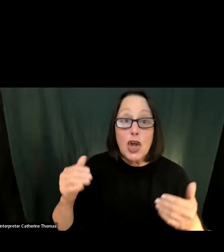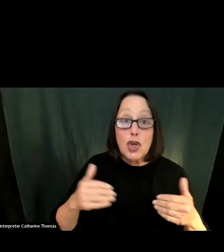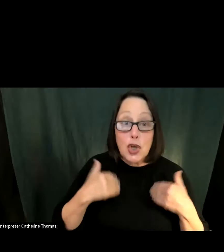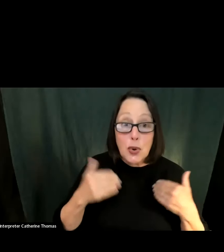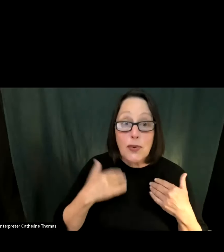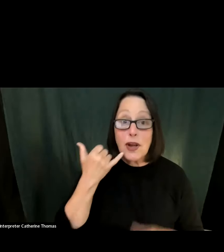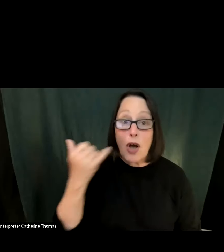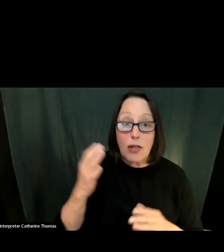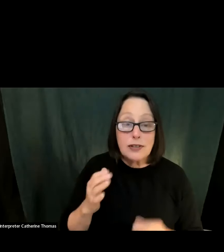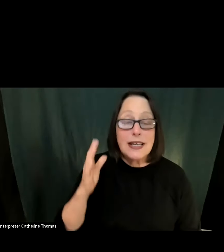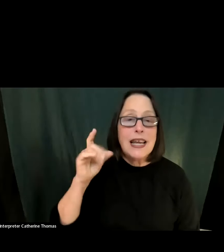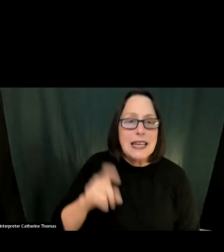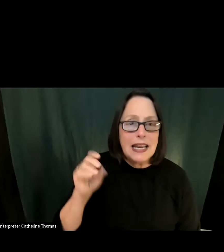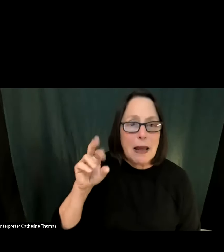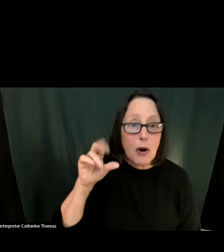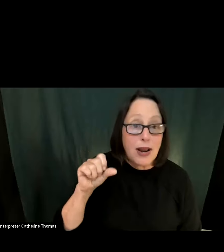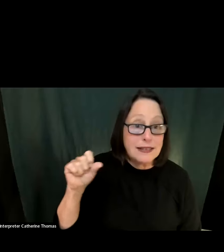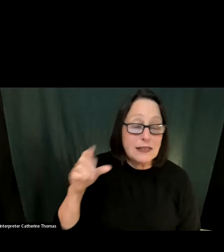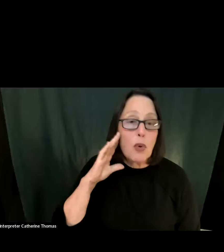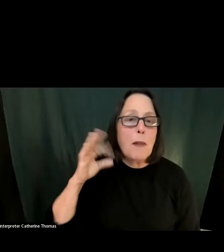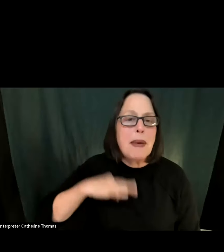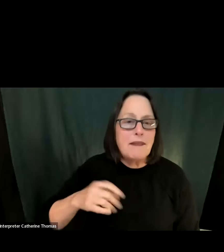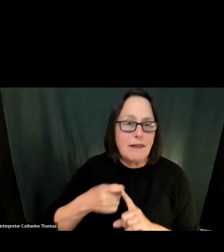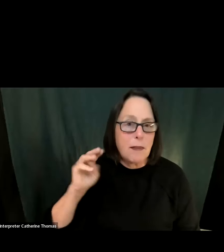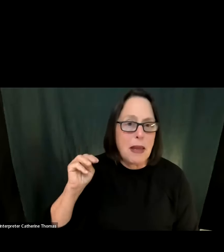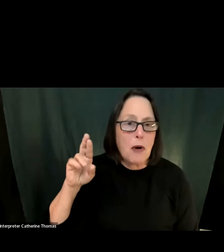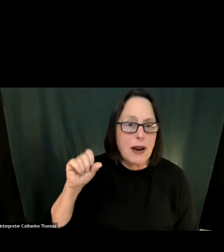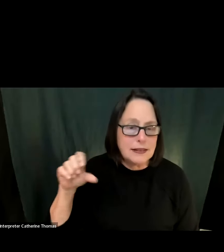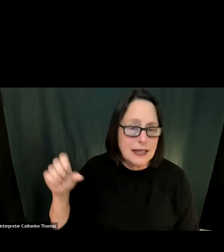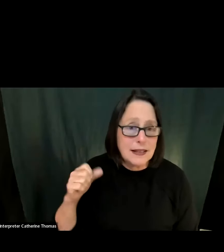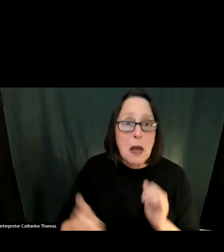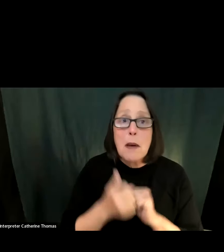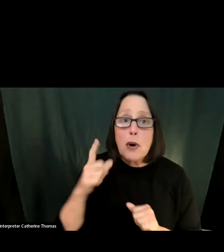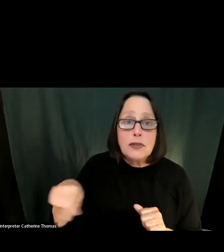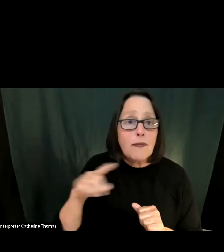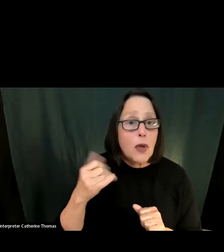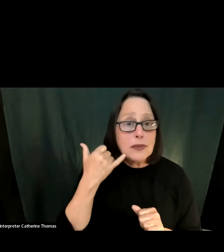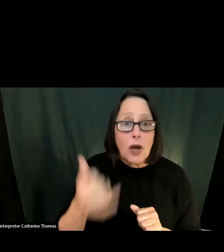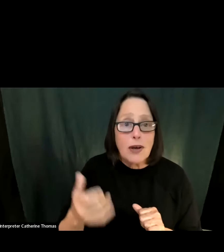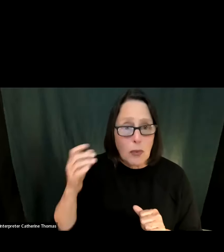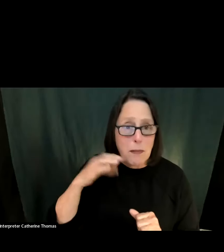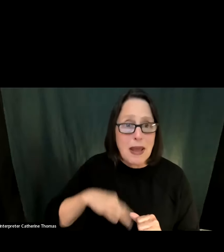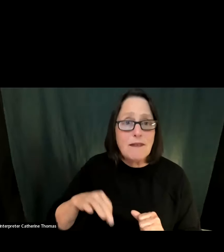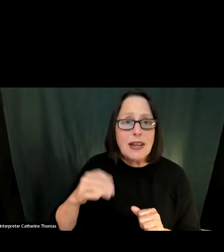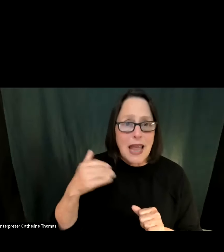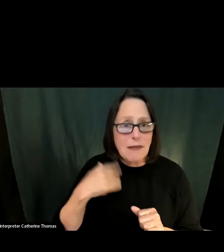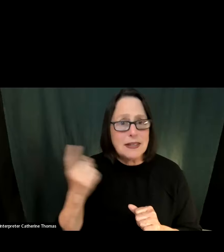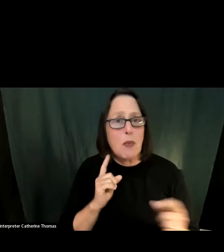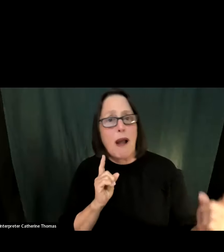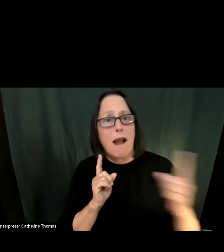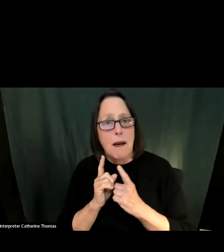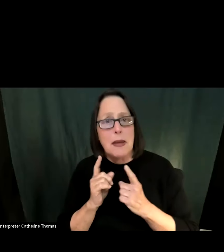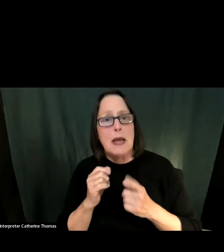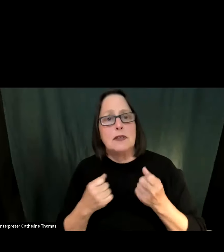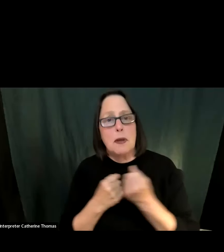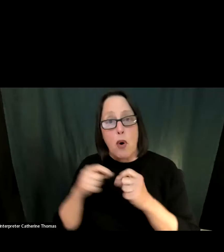need MRSS or benefit from MRSS. Most of those calls would benefit from someone coming to where they are to support them